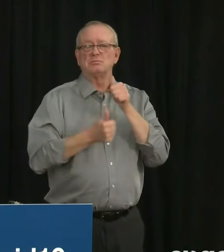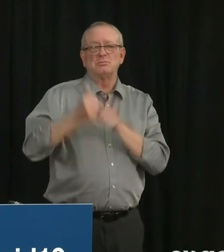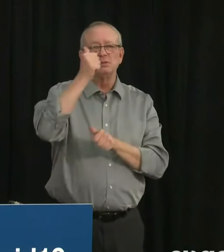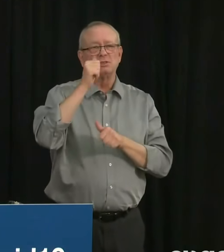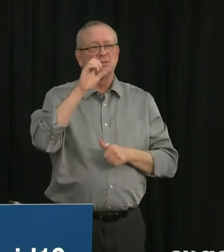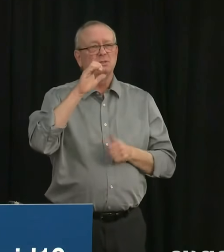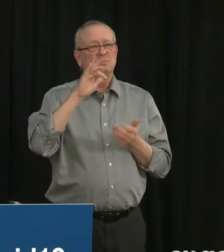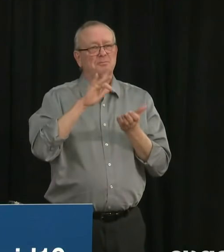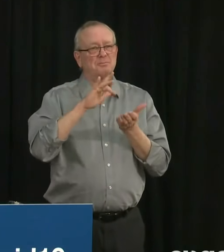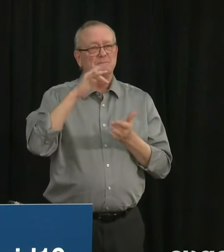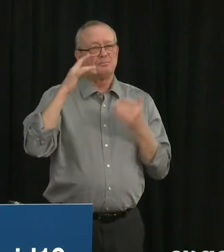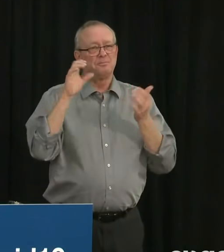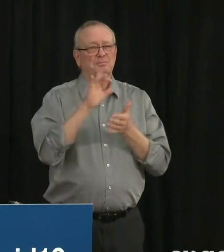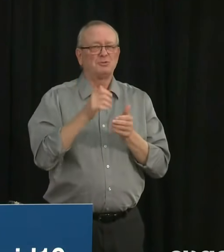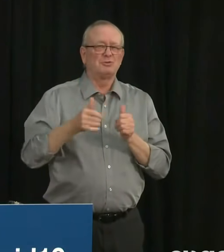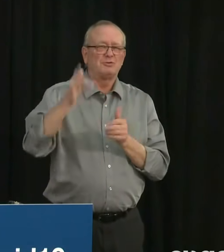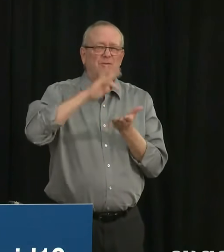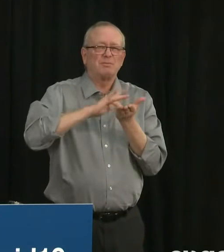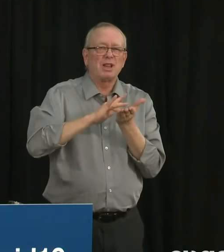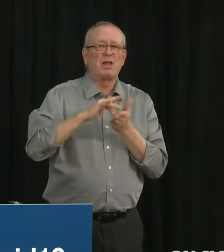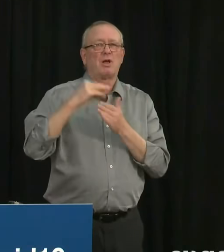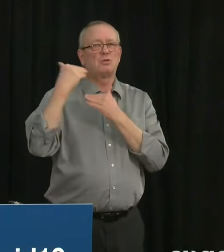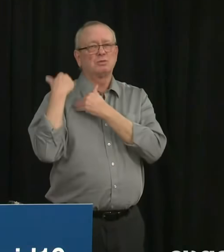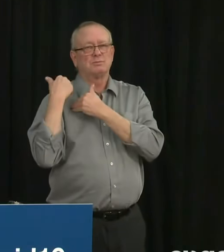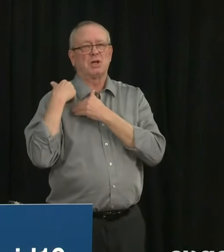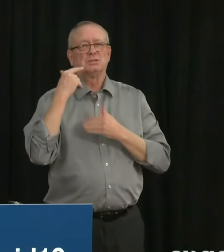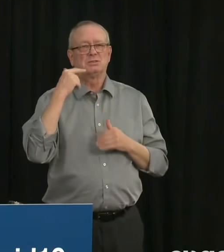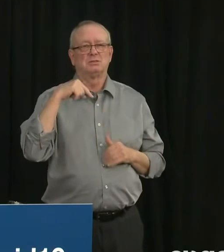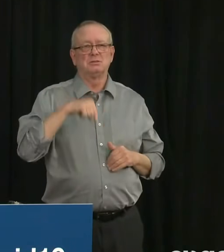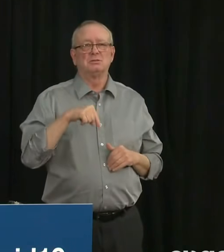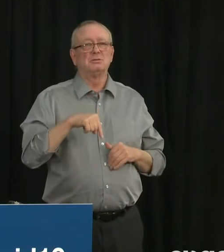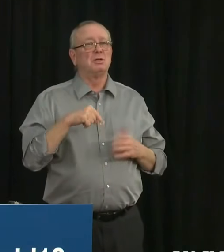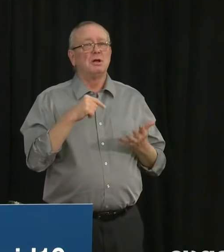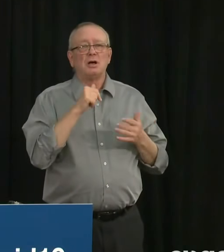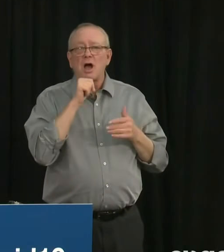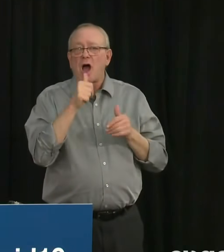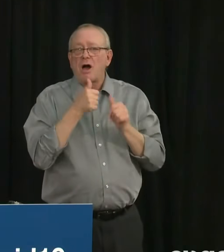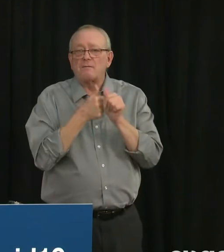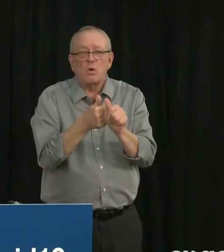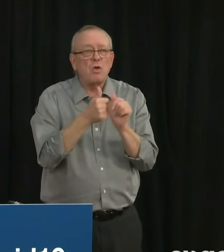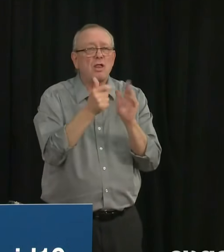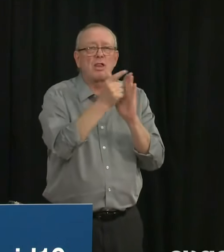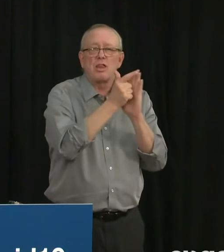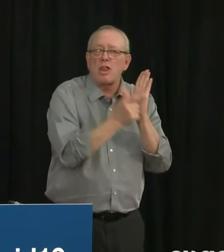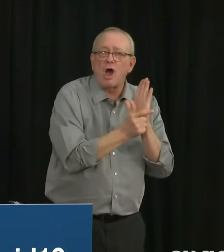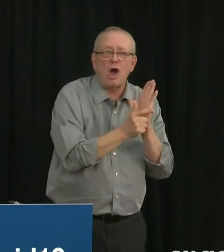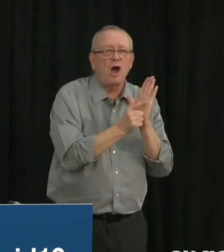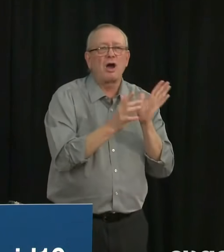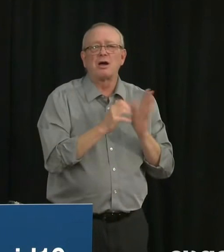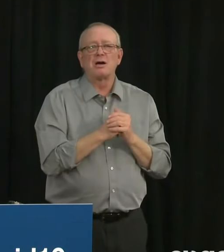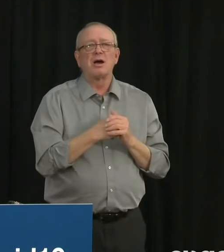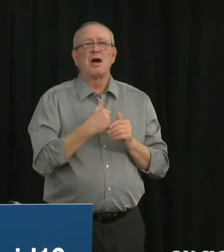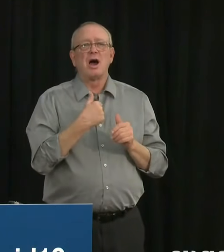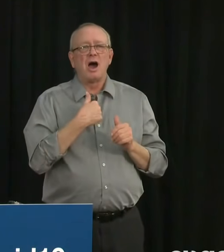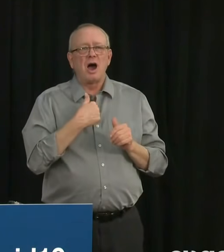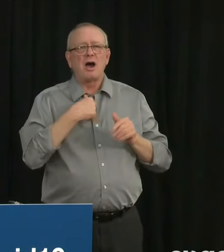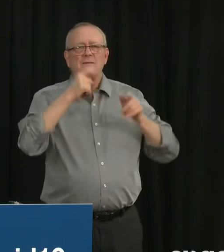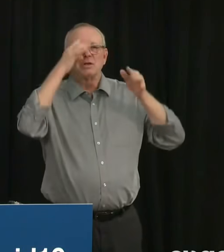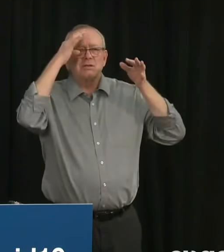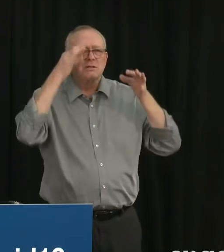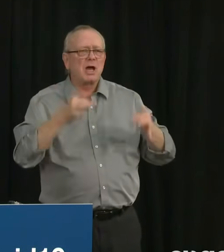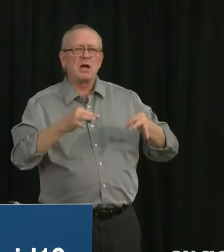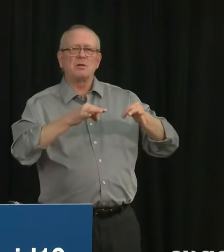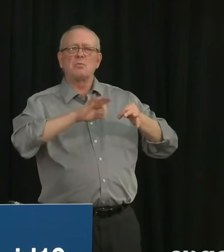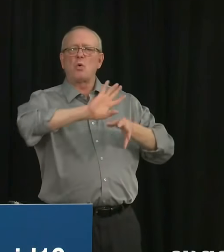legislation. My role is to provide the best advice possible to elected officials on how to protect the public health of all